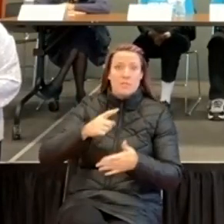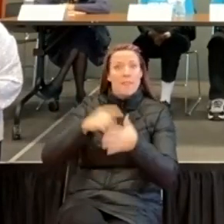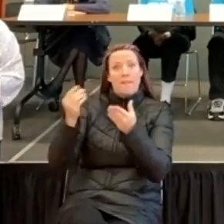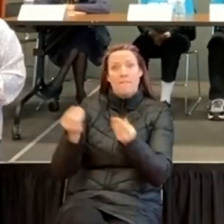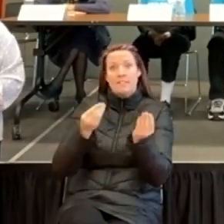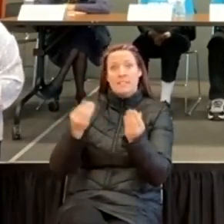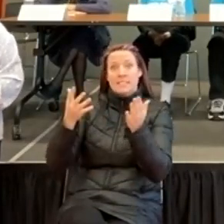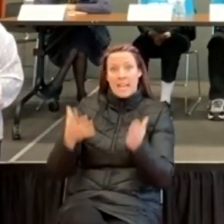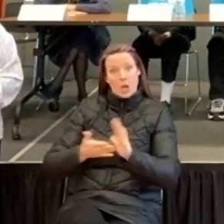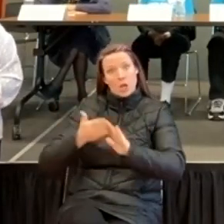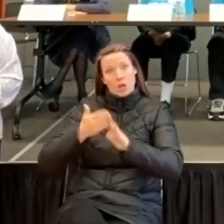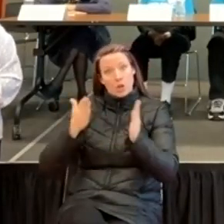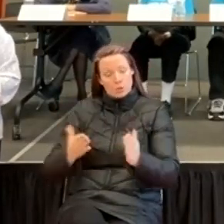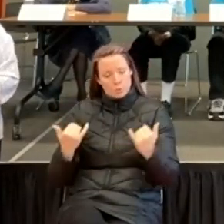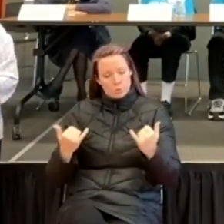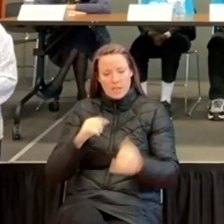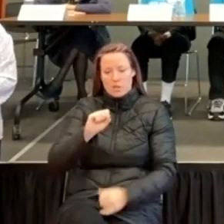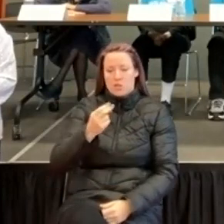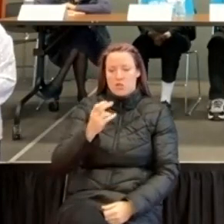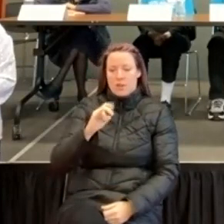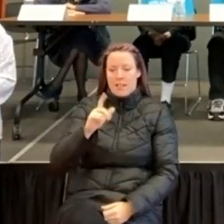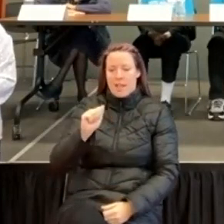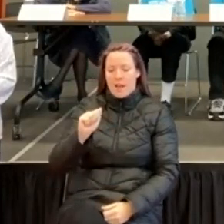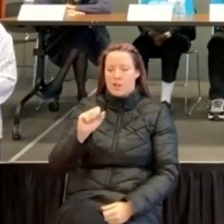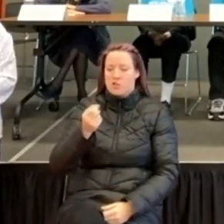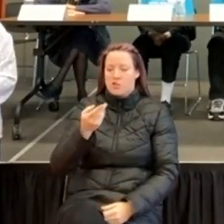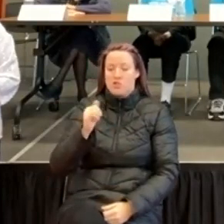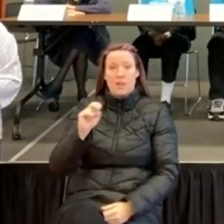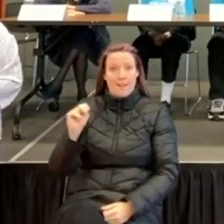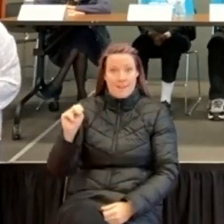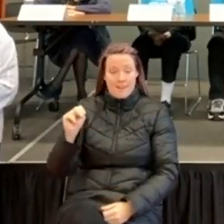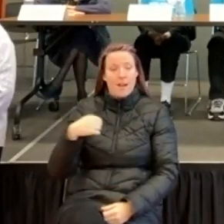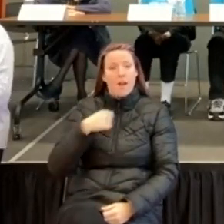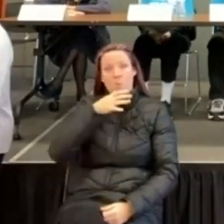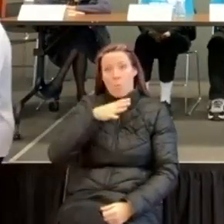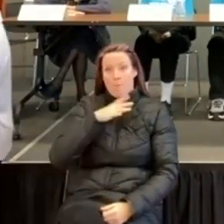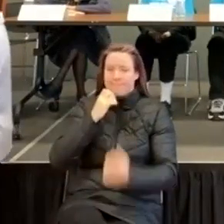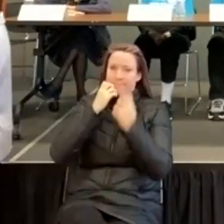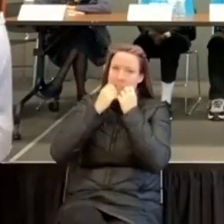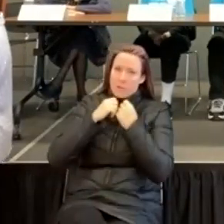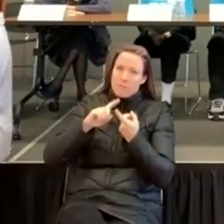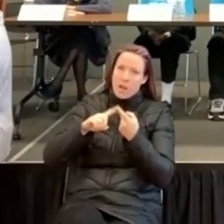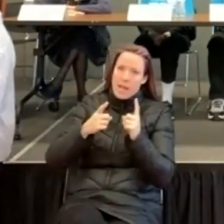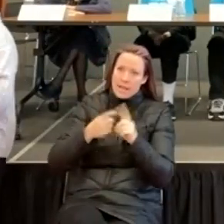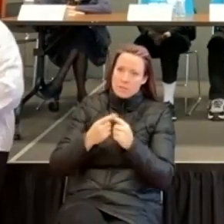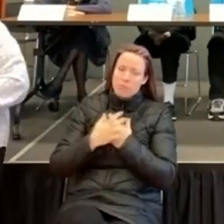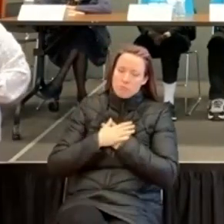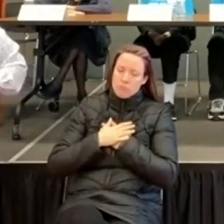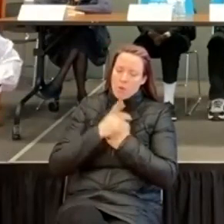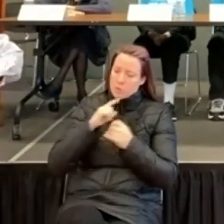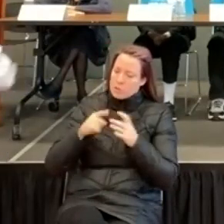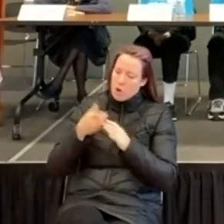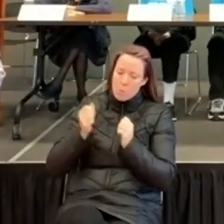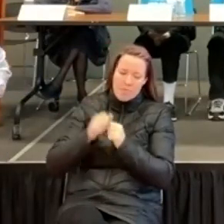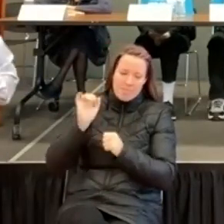facilitator today, Sheila Shin. Sheila is a dear friend of mine as well, so I'm going to start right